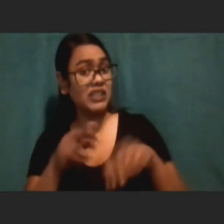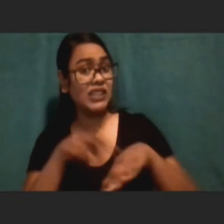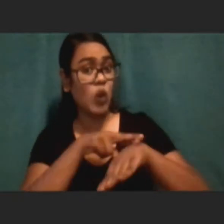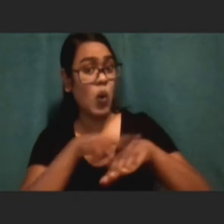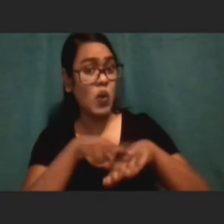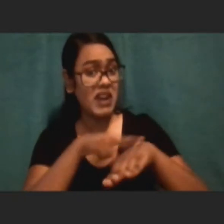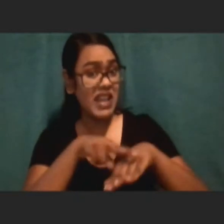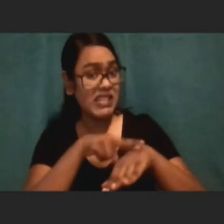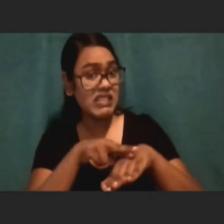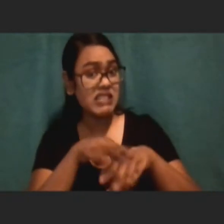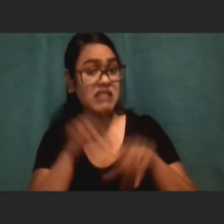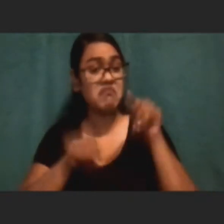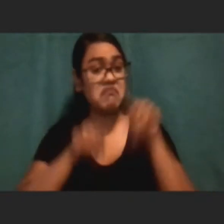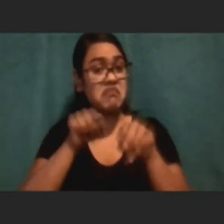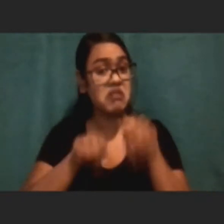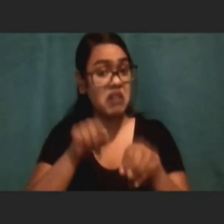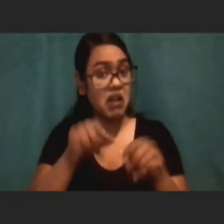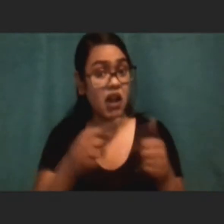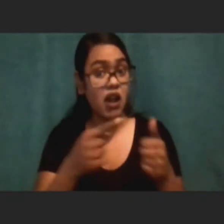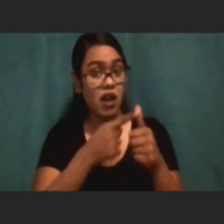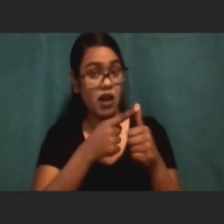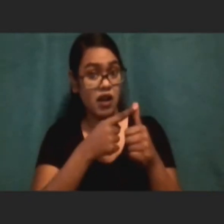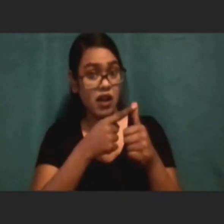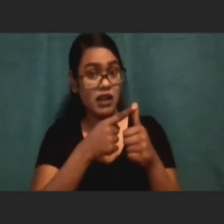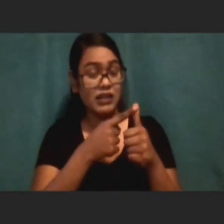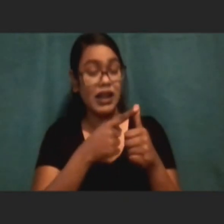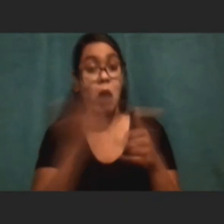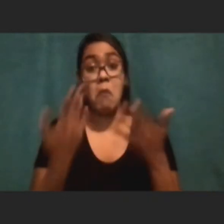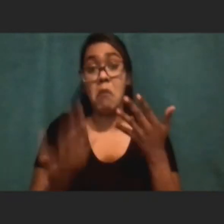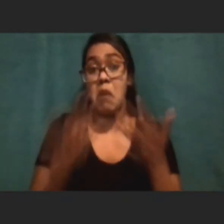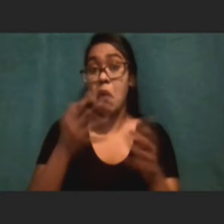ban? Even though this sounds political, but